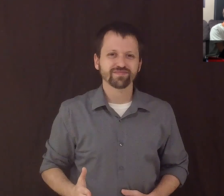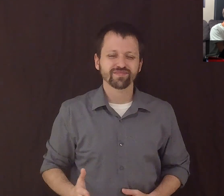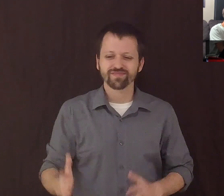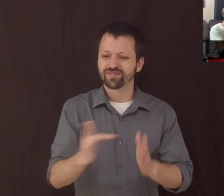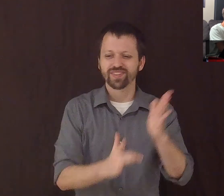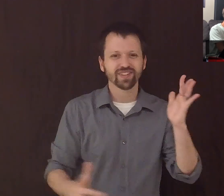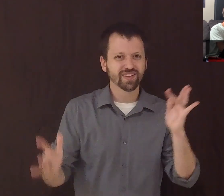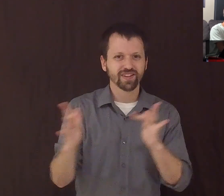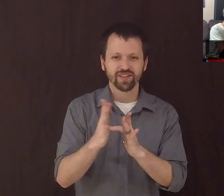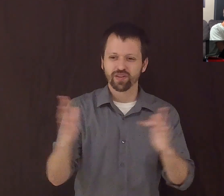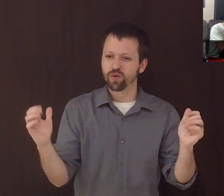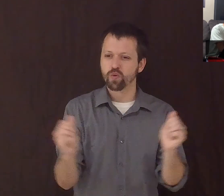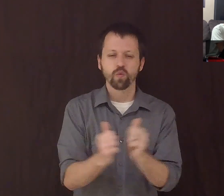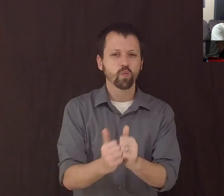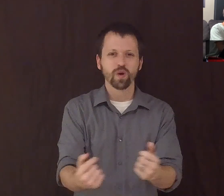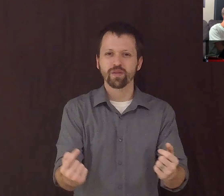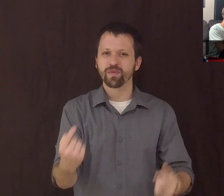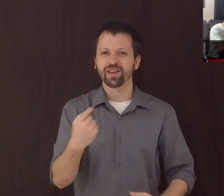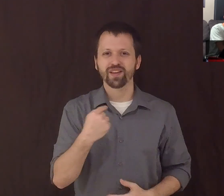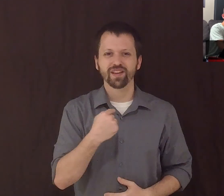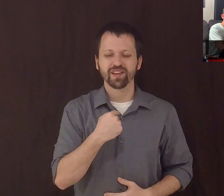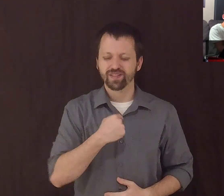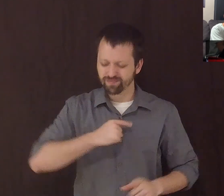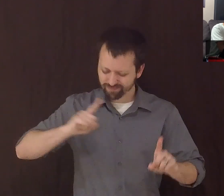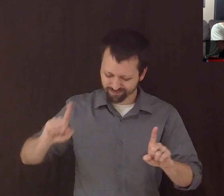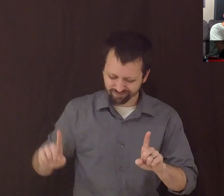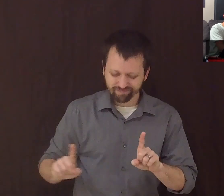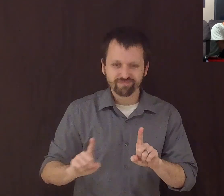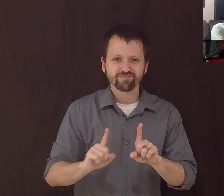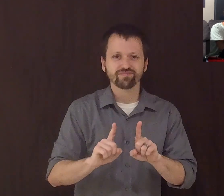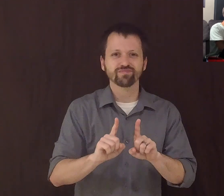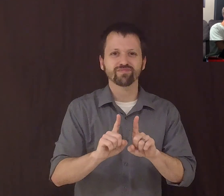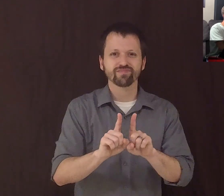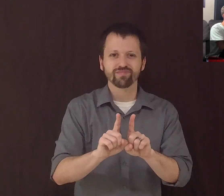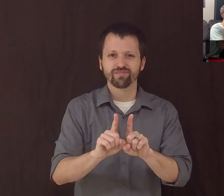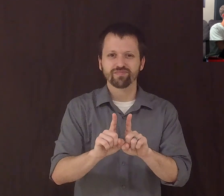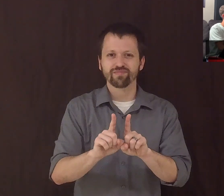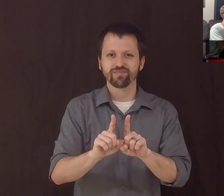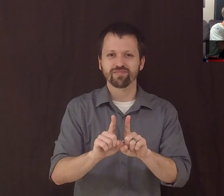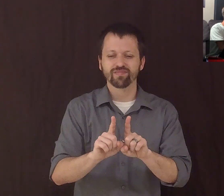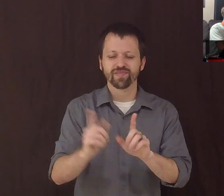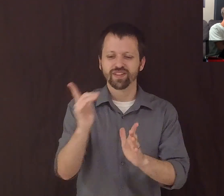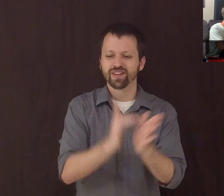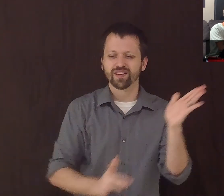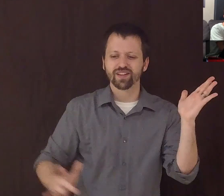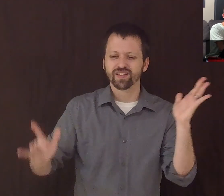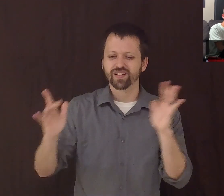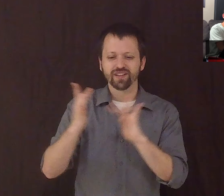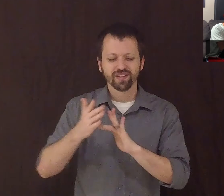alone. There'll be another in the fire. Sitting next to me, there'll